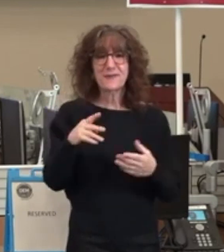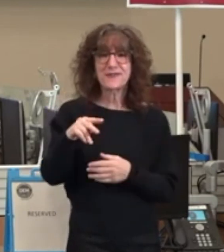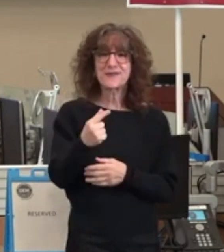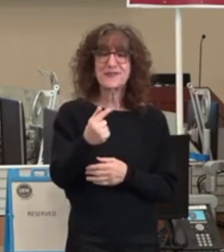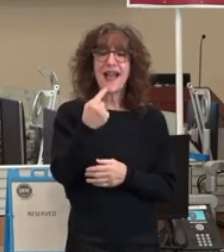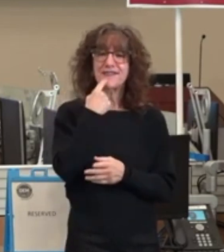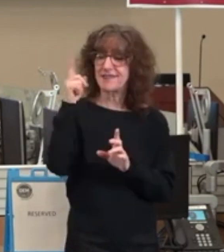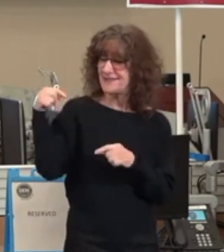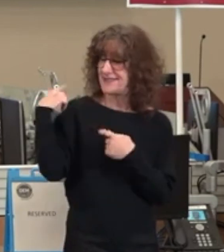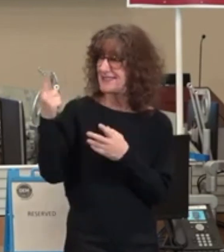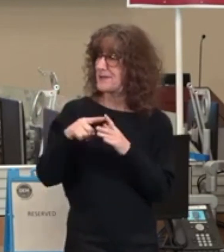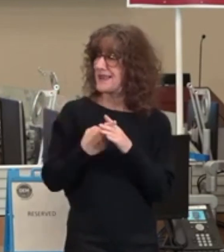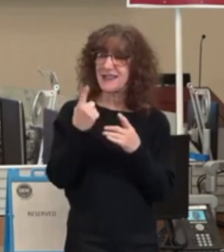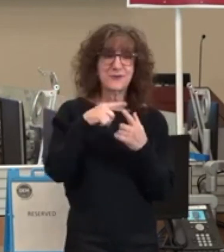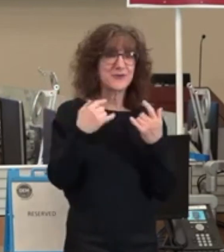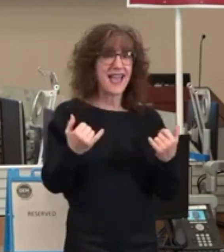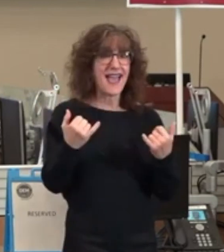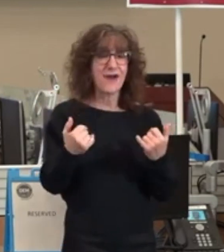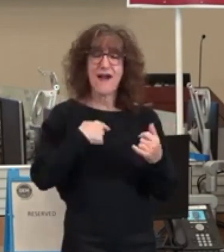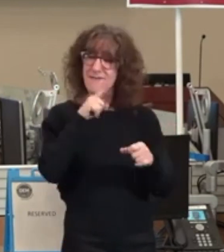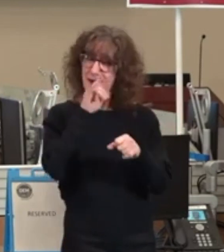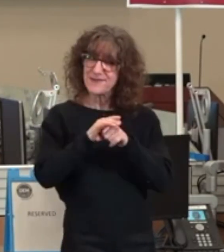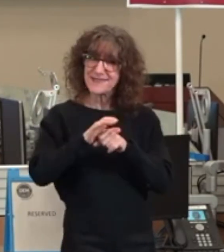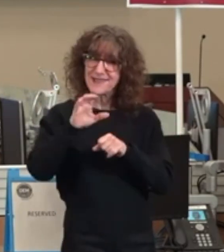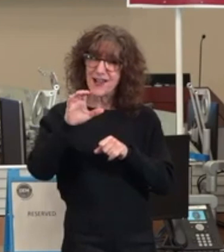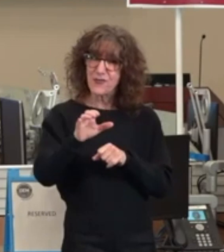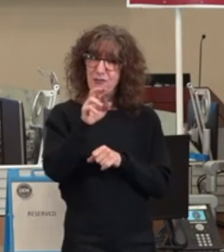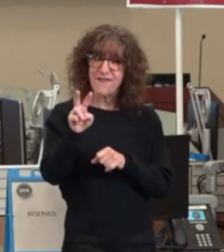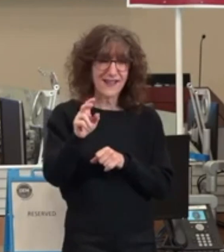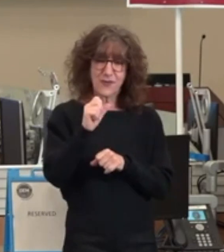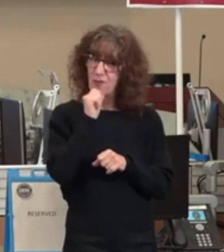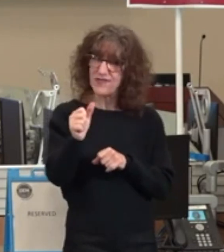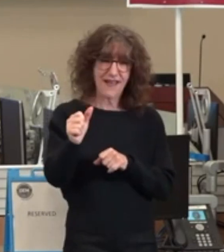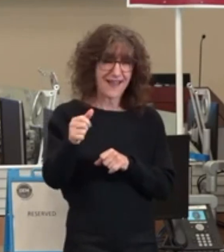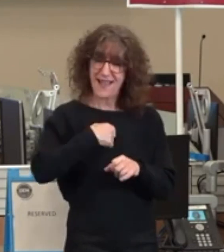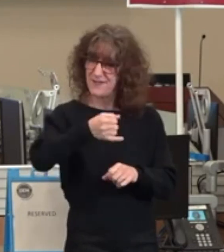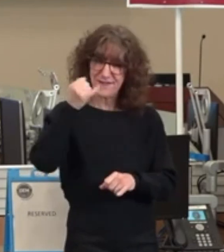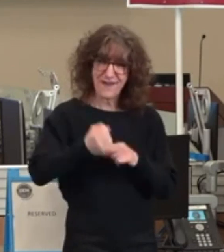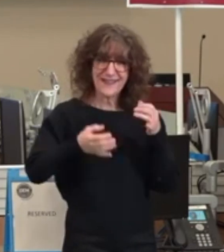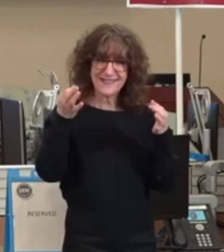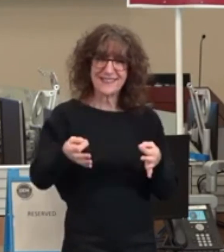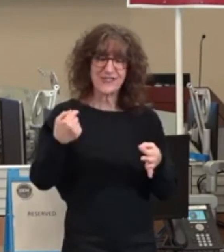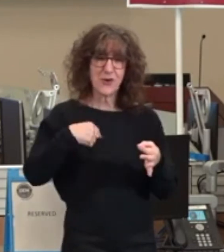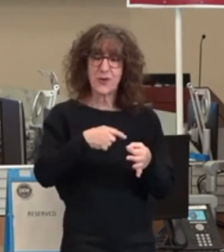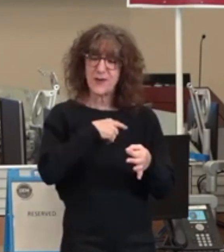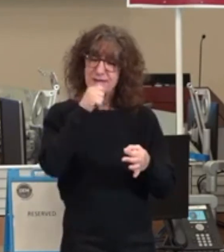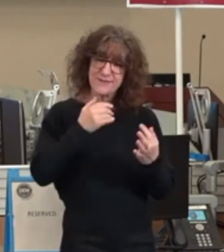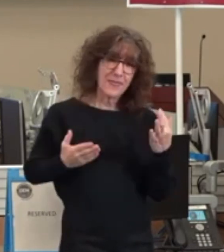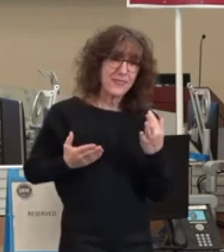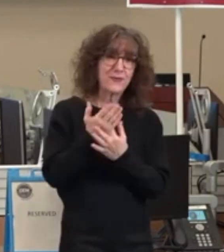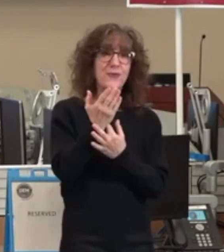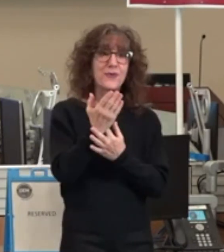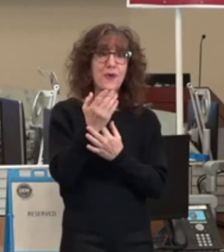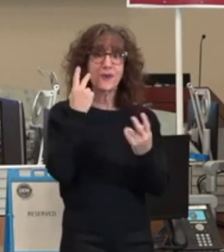I have said from the very beginning to now, I assure you that the coronavirus will not have the final say, that we will make it through this period.